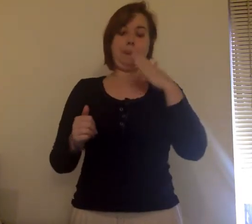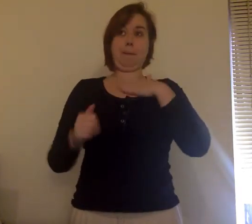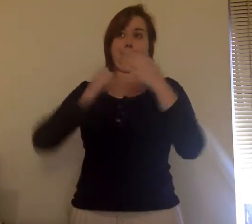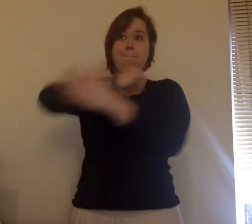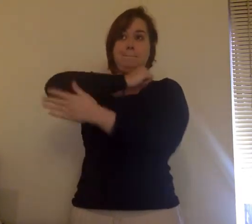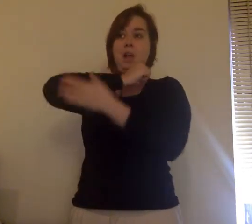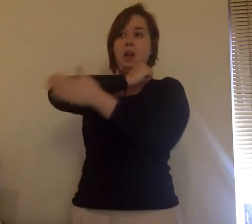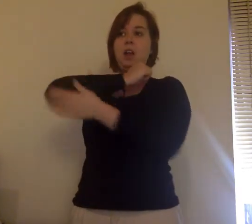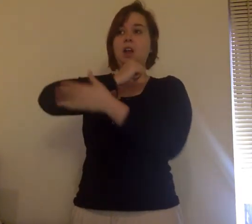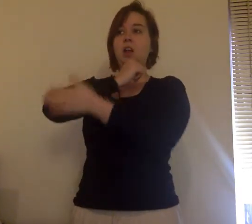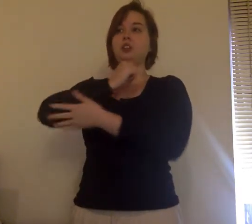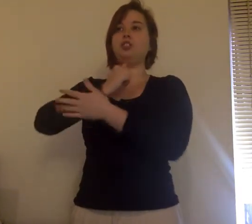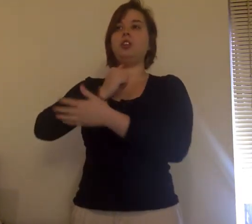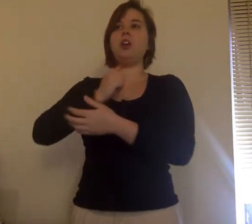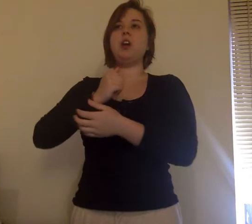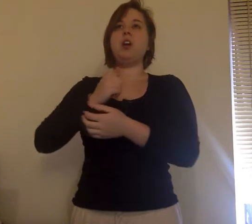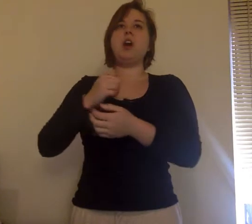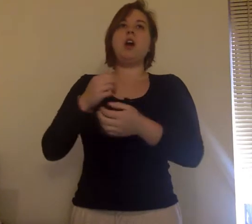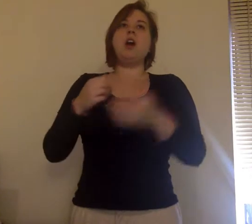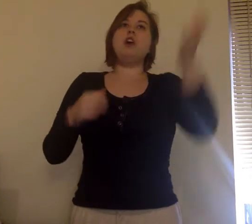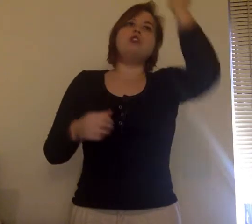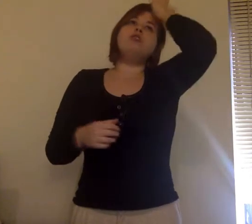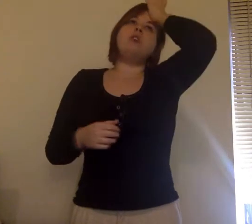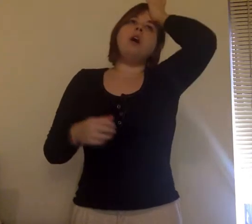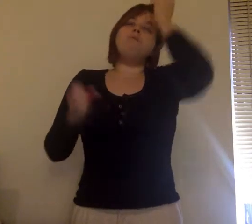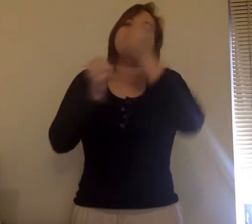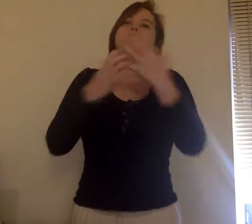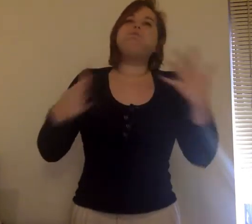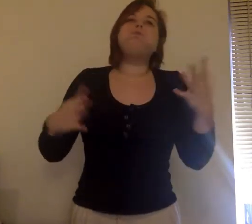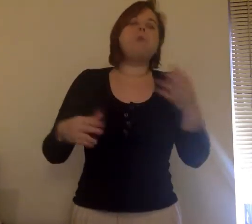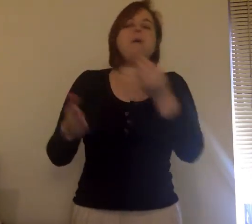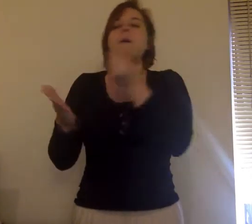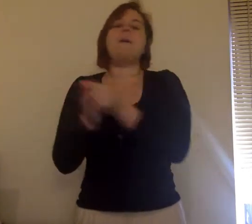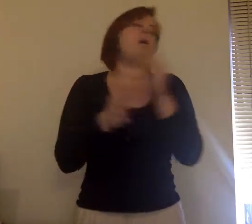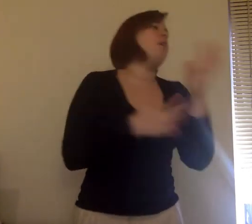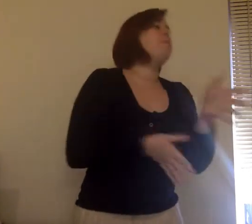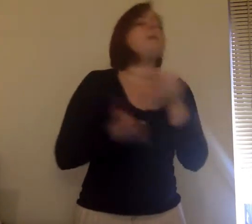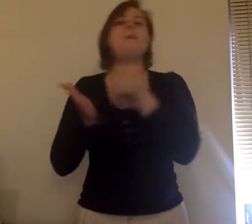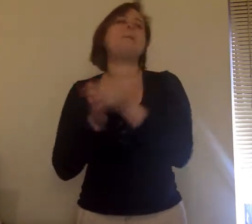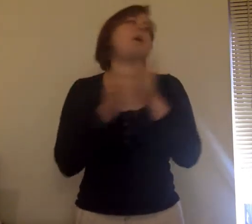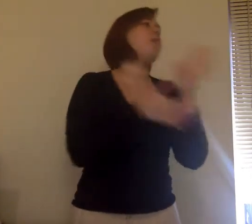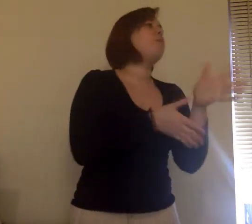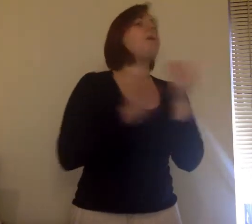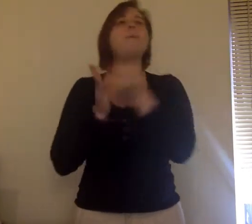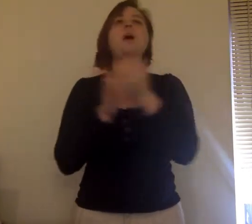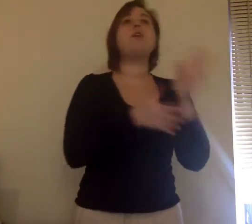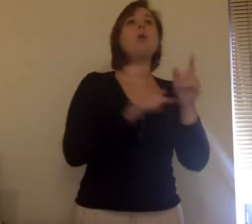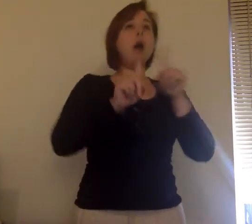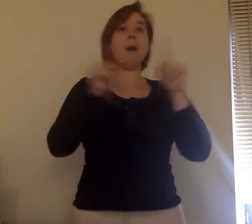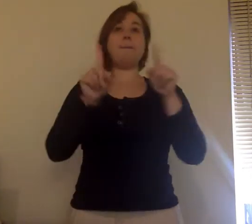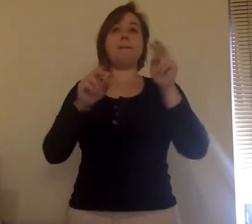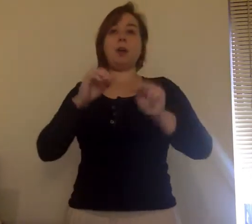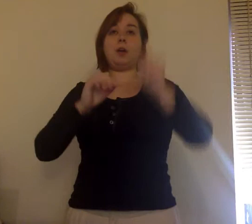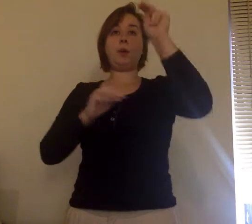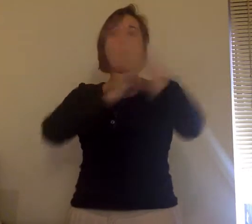away, buy and throw away, and yet northern countries will not share with the needy. Even when we have more than enough,